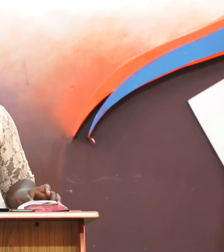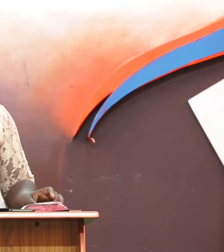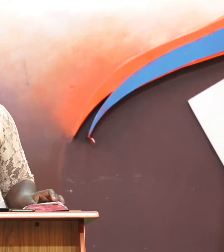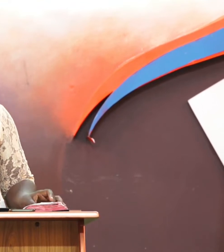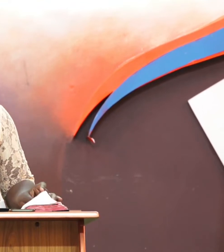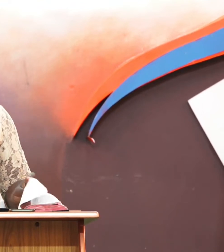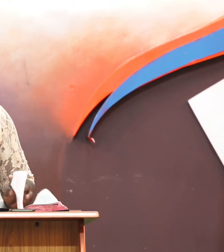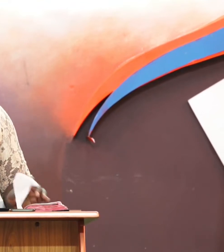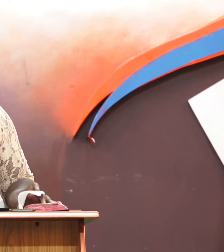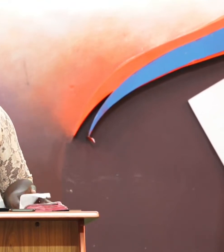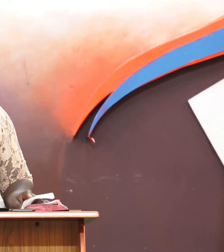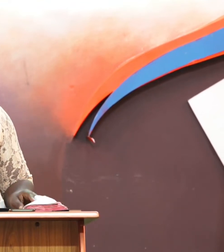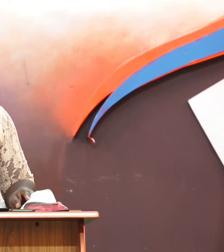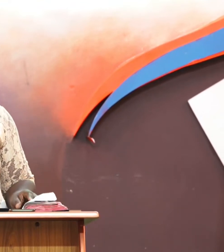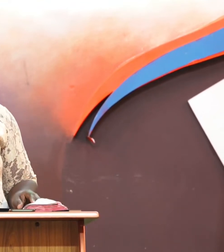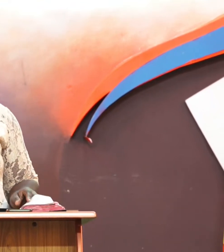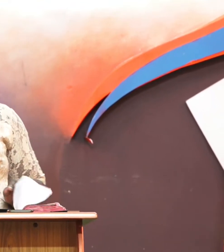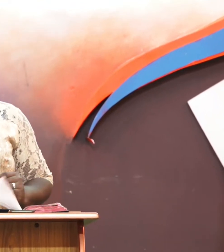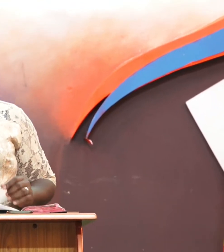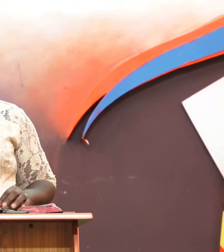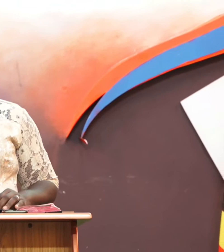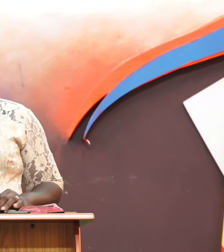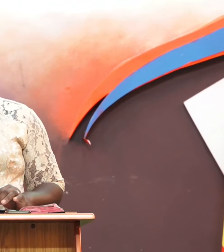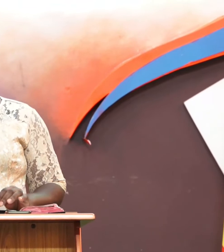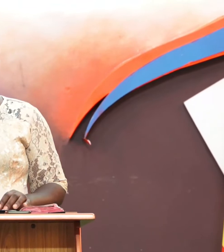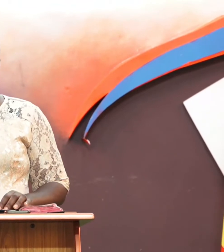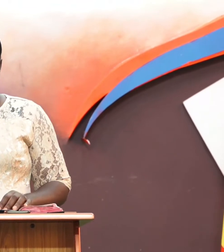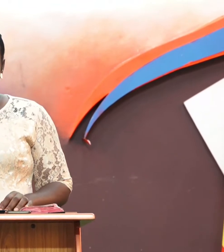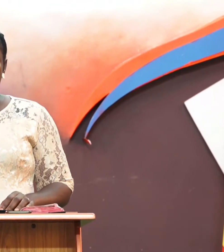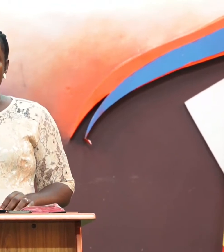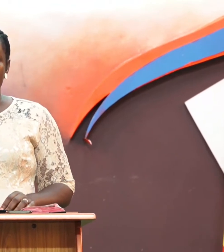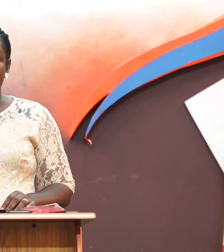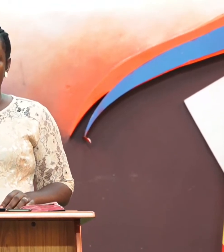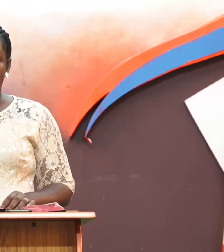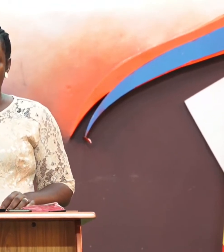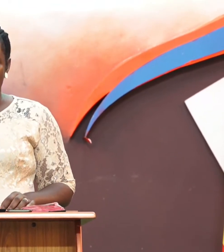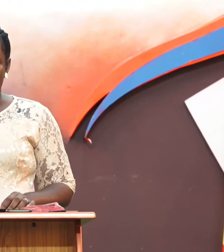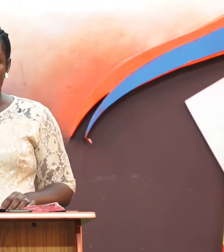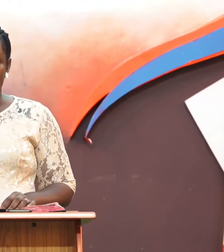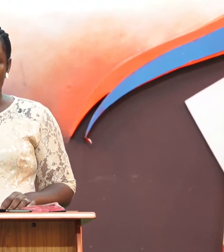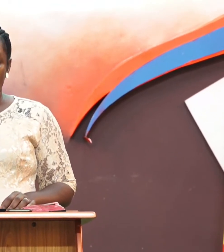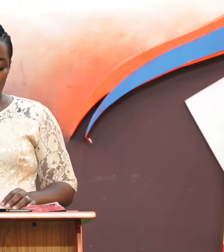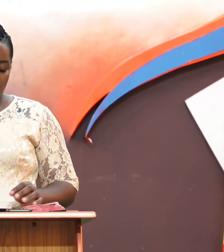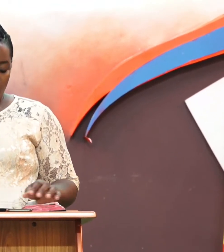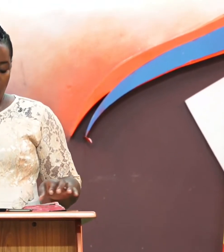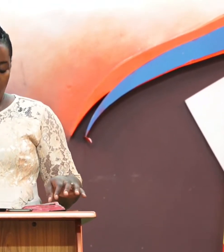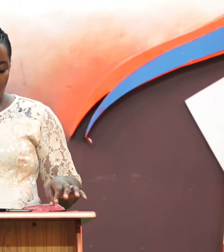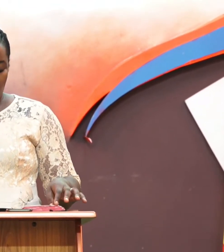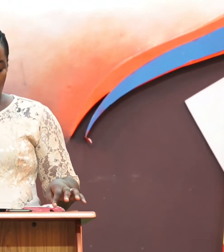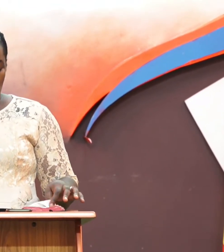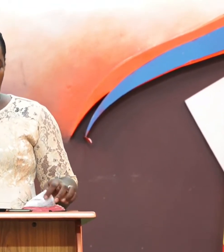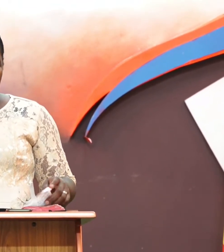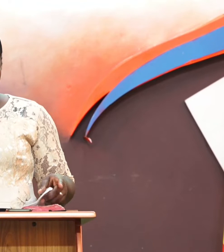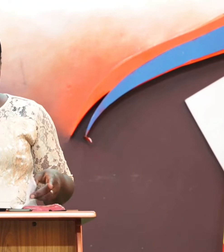when someone is silent, abantu abalowooza nti mugezi. People think they are wise. Naye bw'atandika okwogera. But the moment they open their mouth